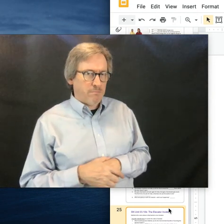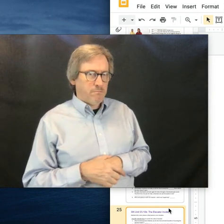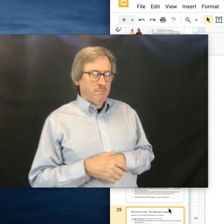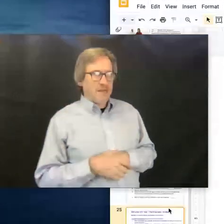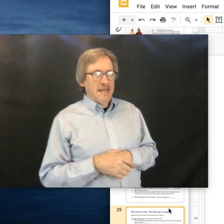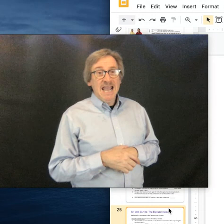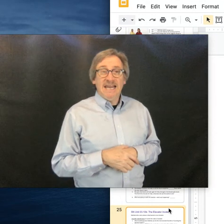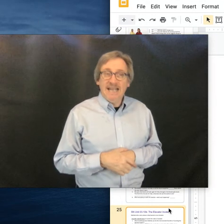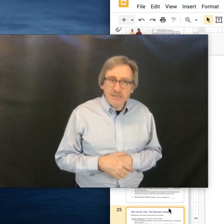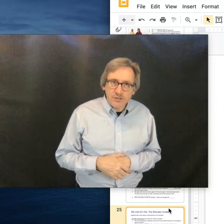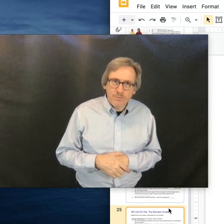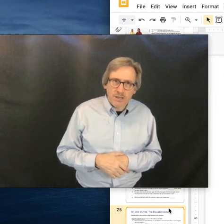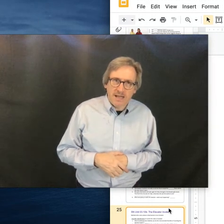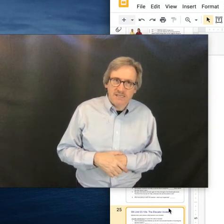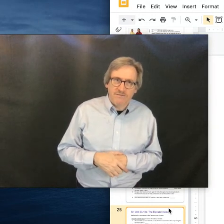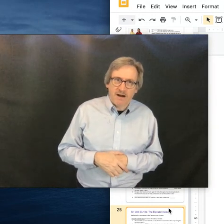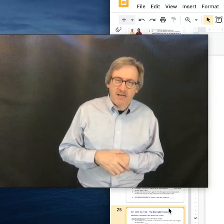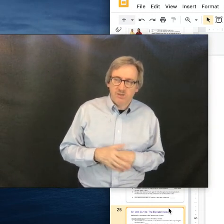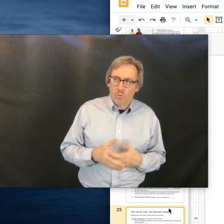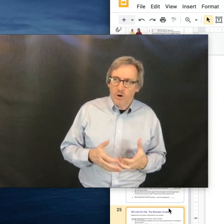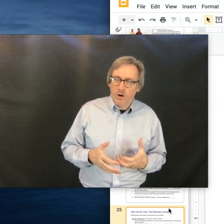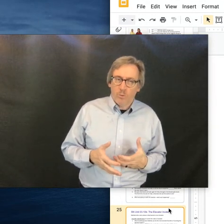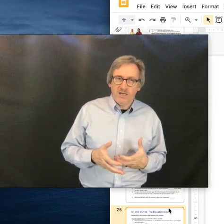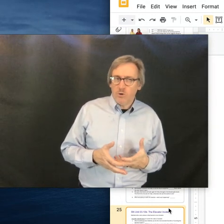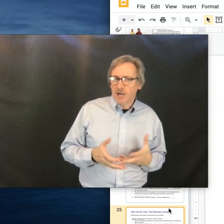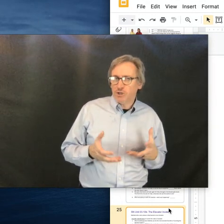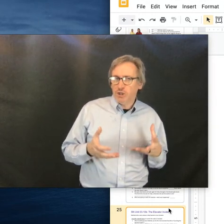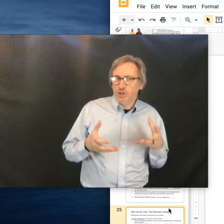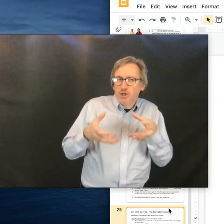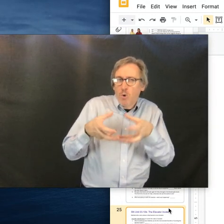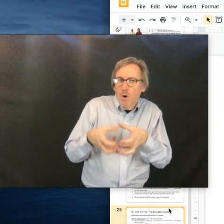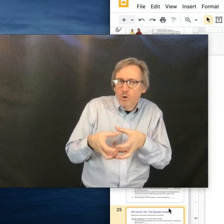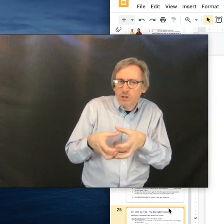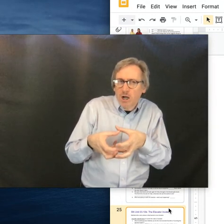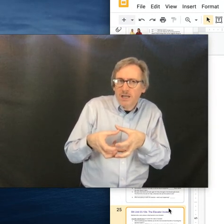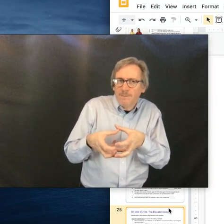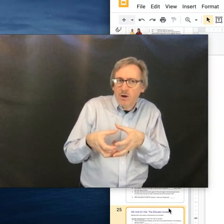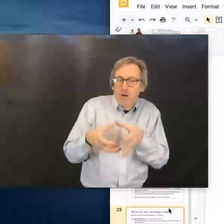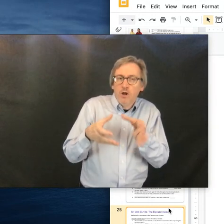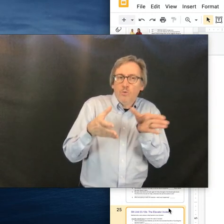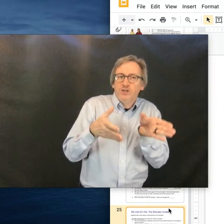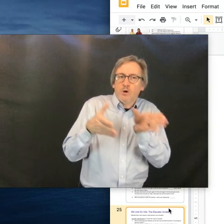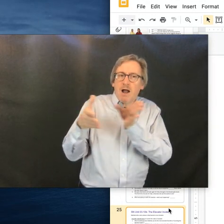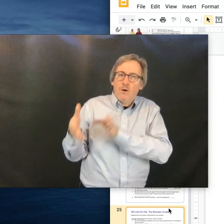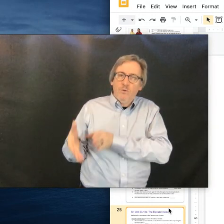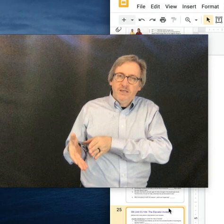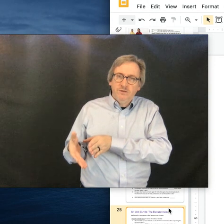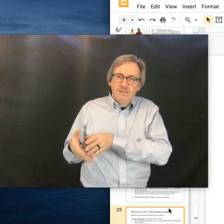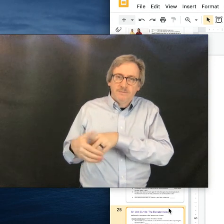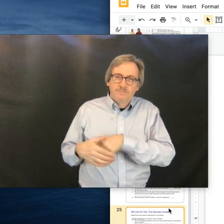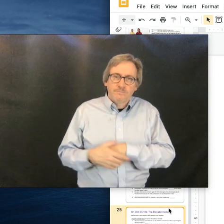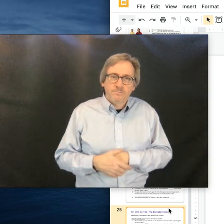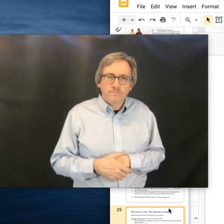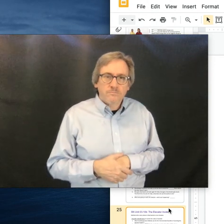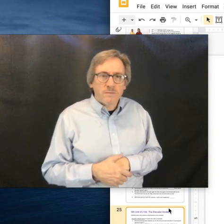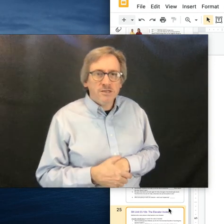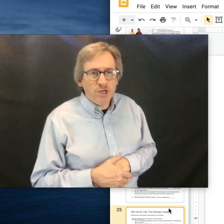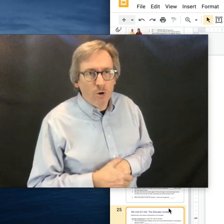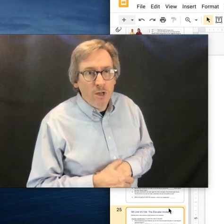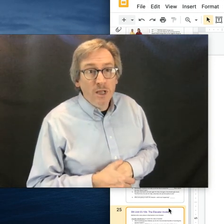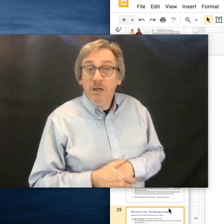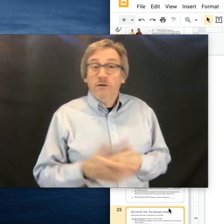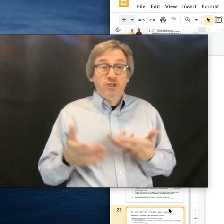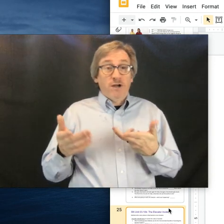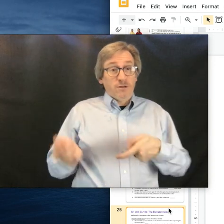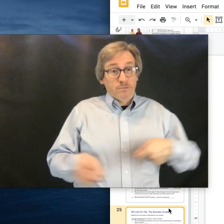button? An instrument classifier is one where we don't actually show what we're talking about, we show how we use it.